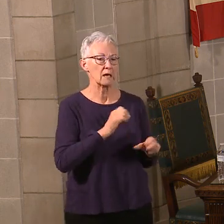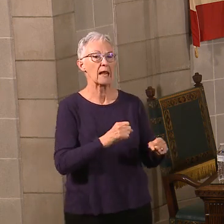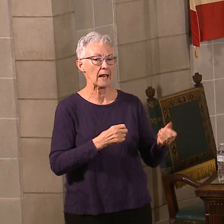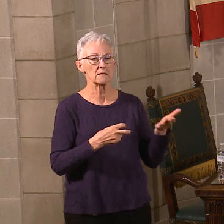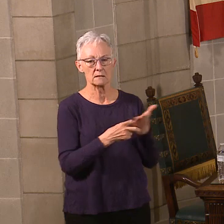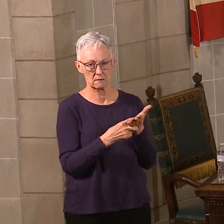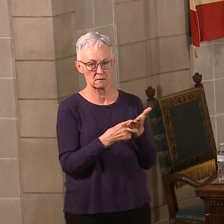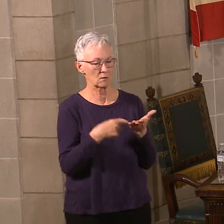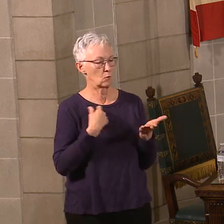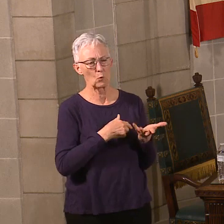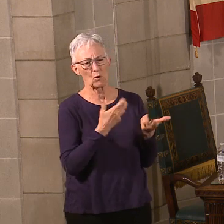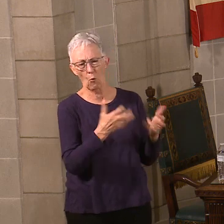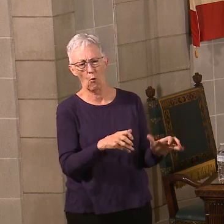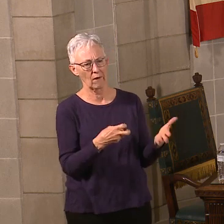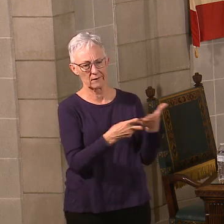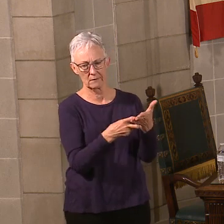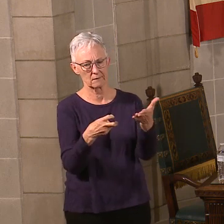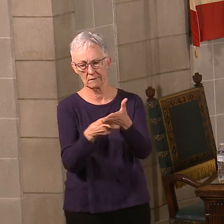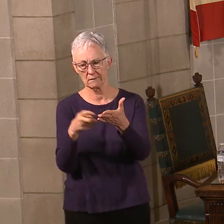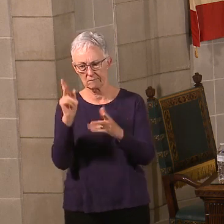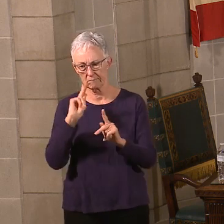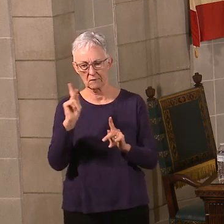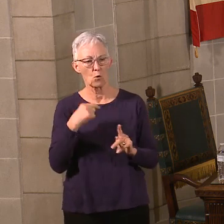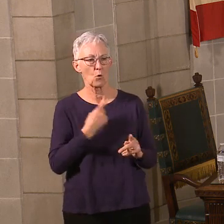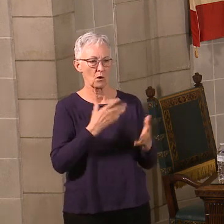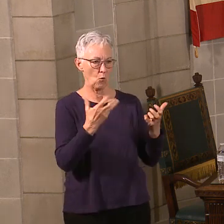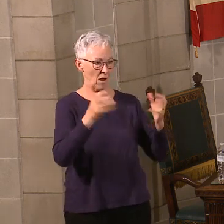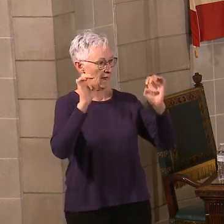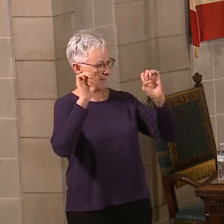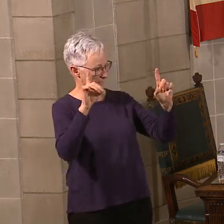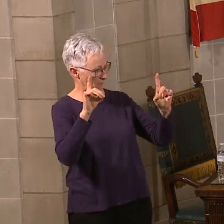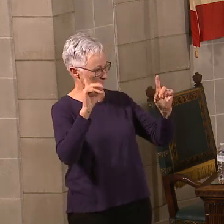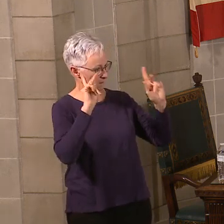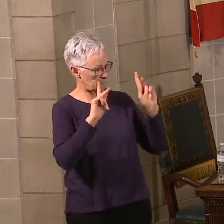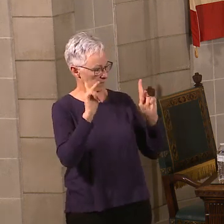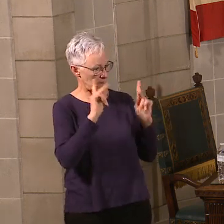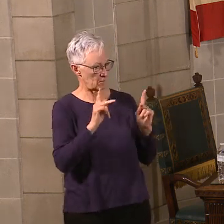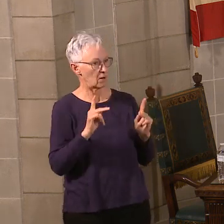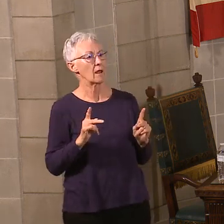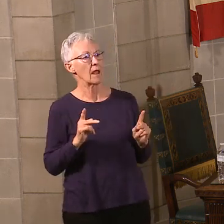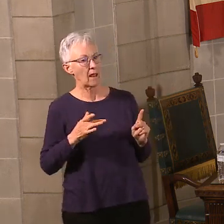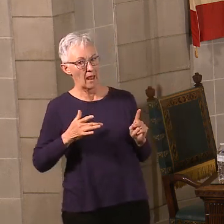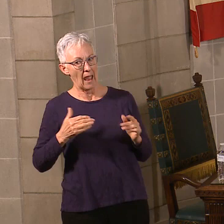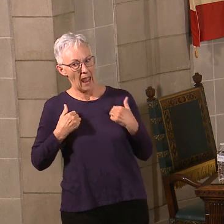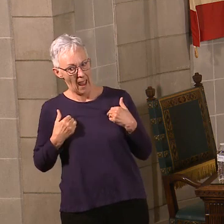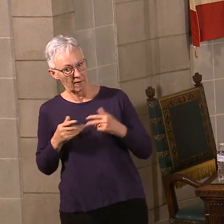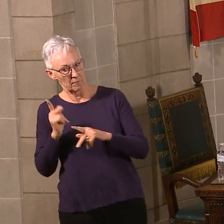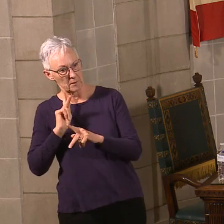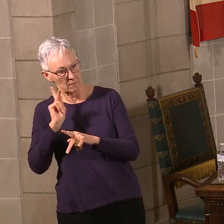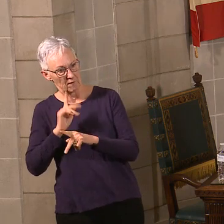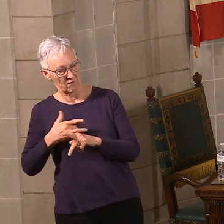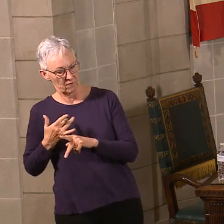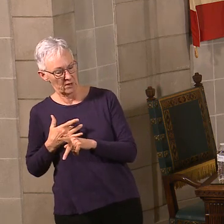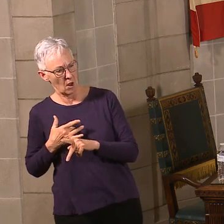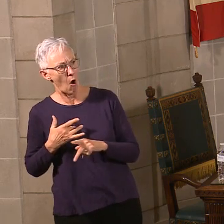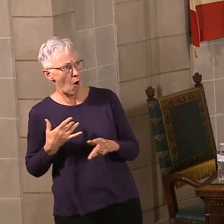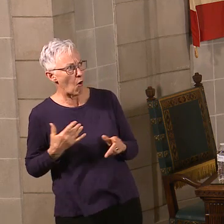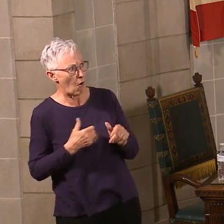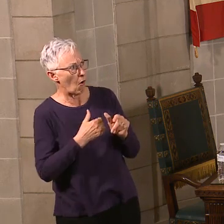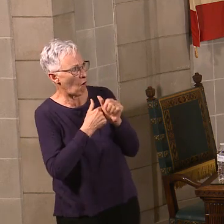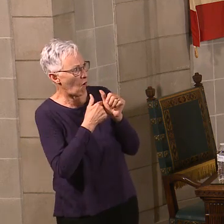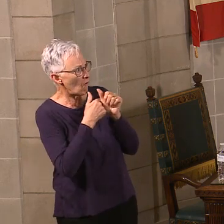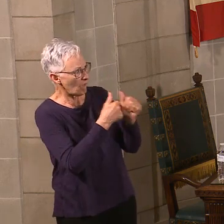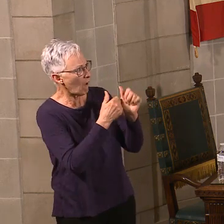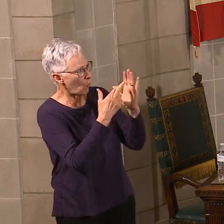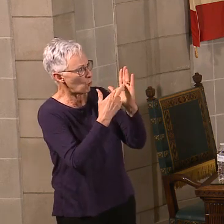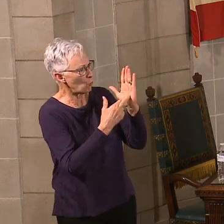This is really about educating people, about getting their compliance, getting their understanding to do the right thing. We don't have enough police to be able